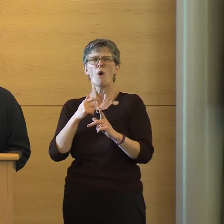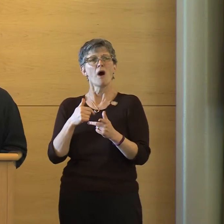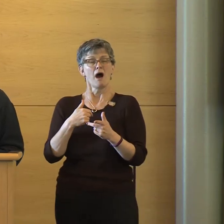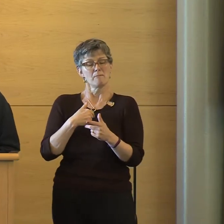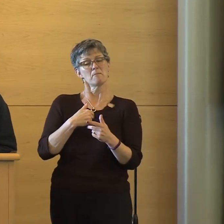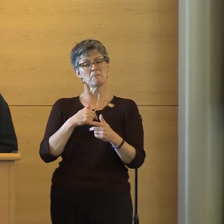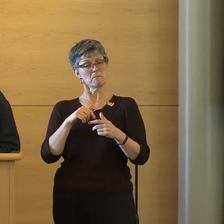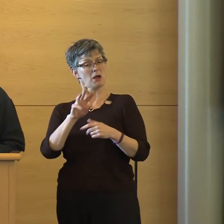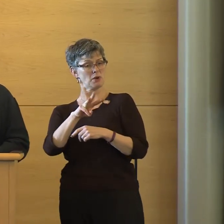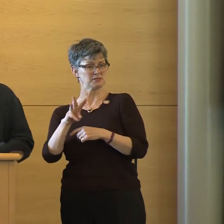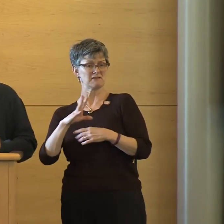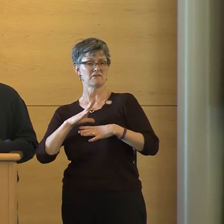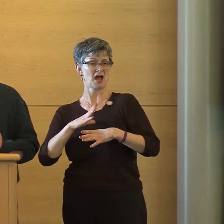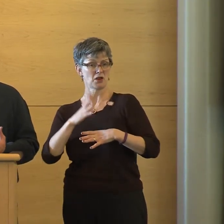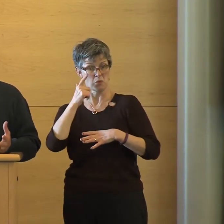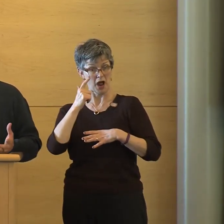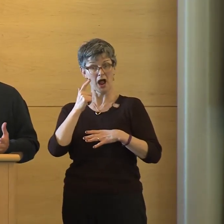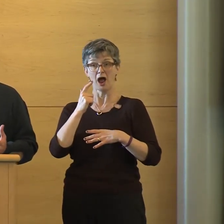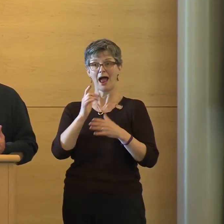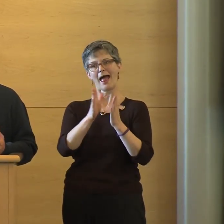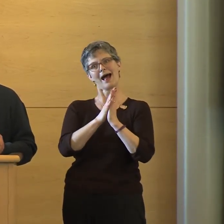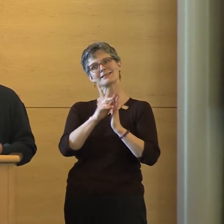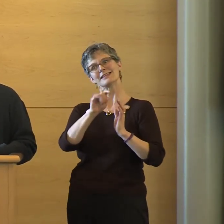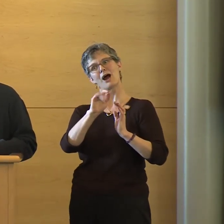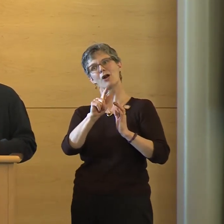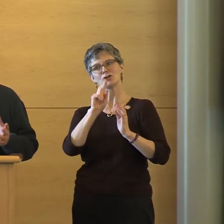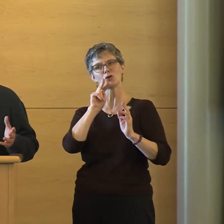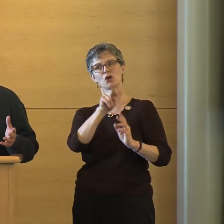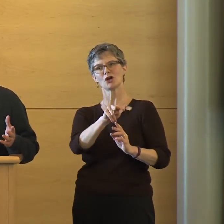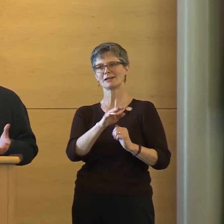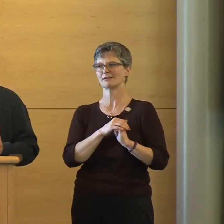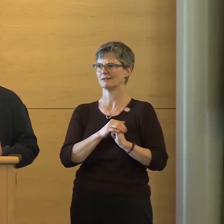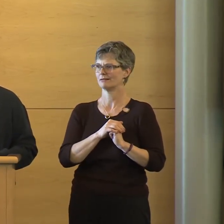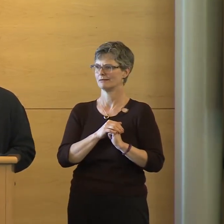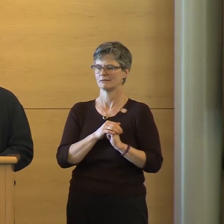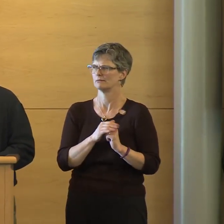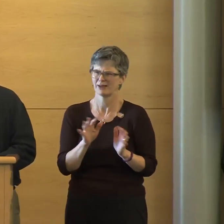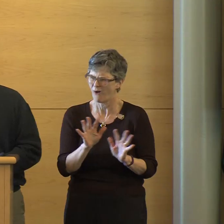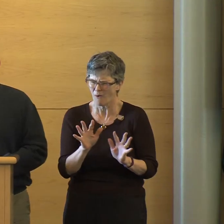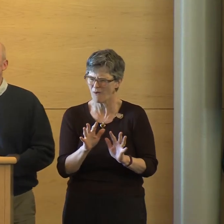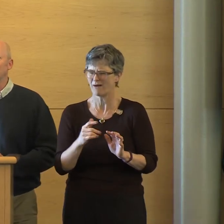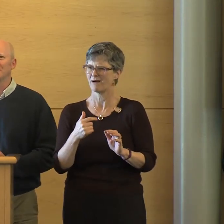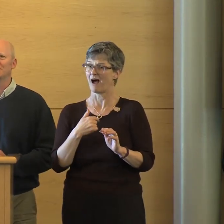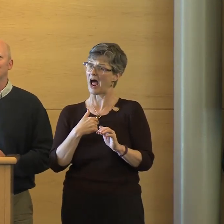UW. It's becoming more and more rare, but for a long time, you know, people would say,